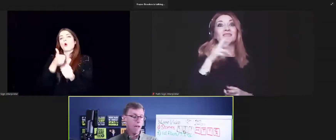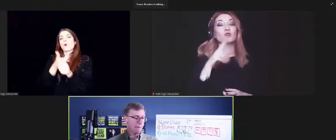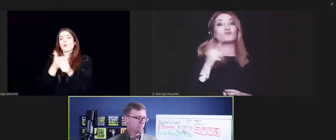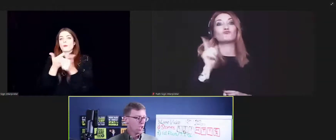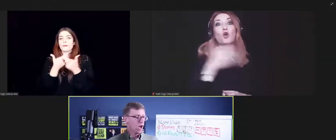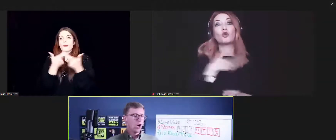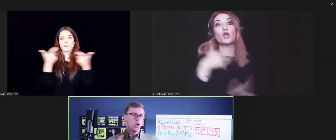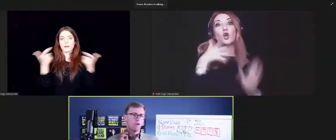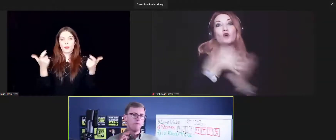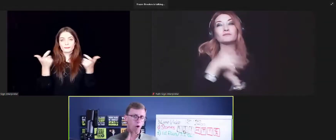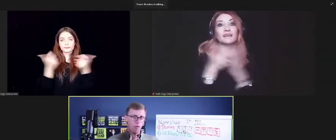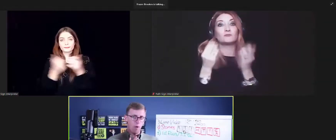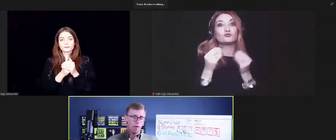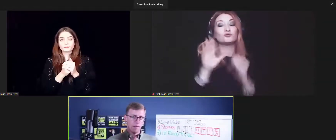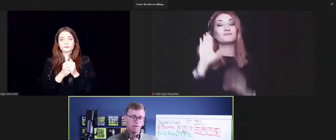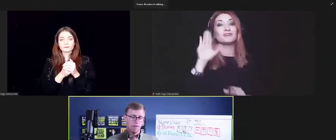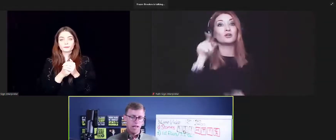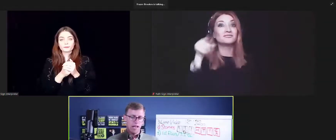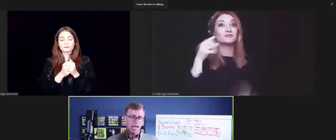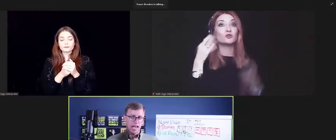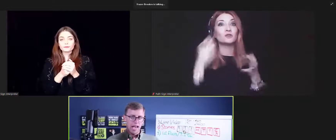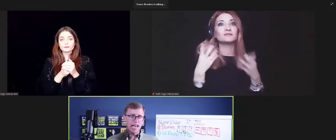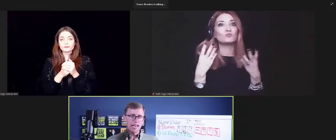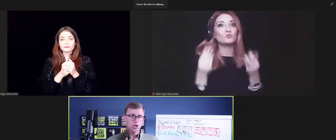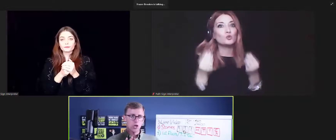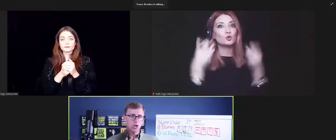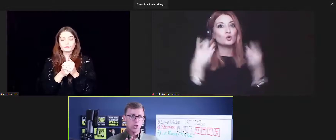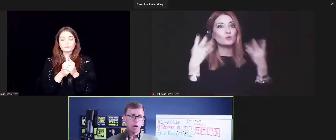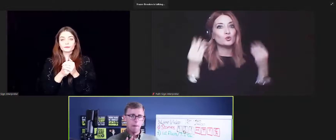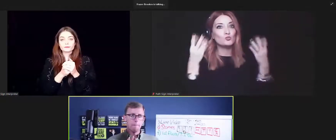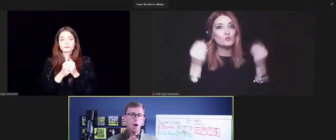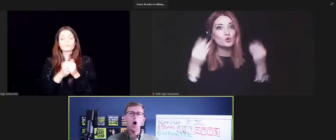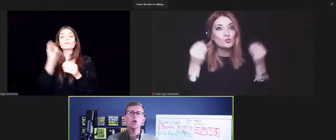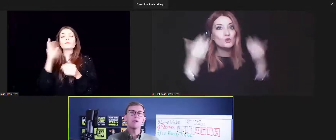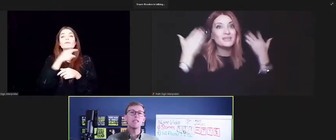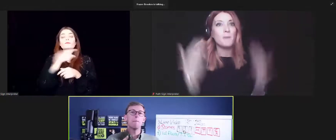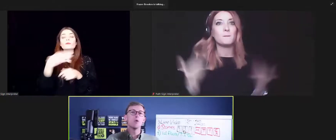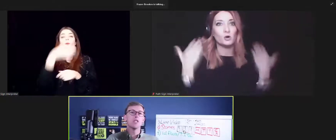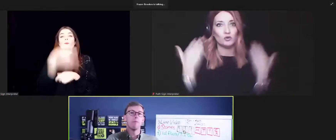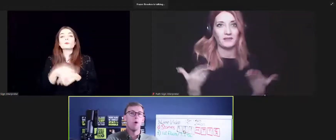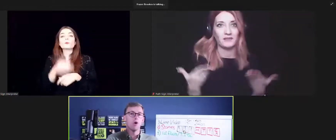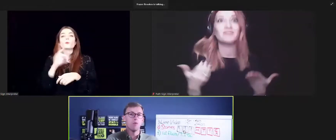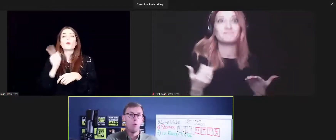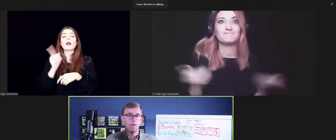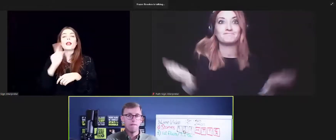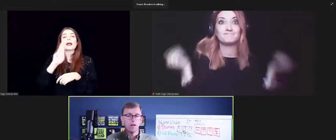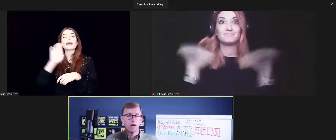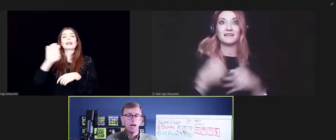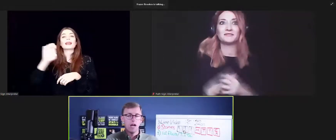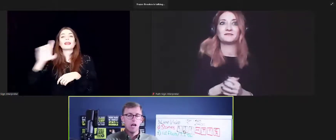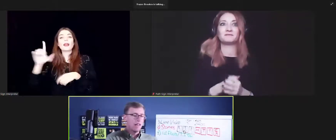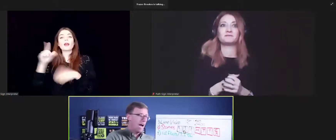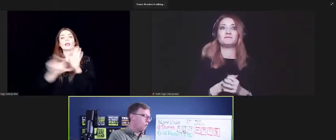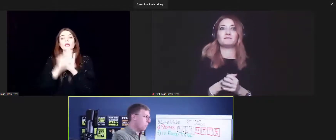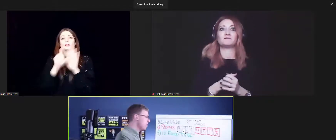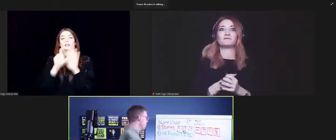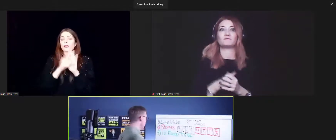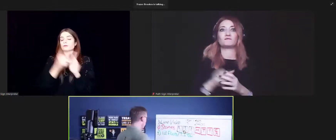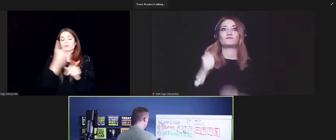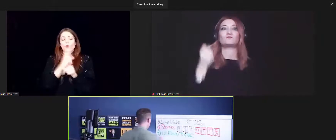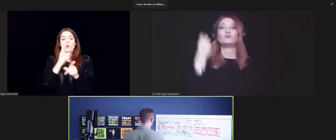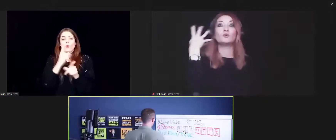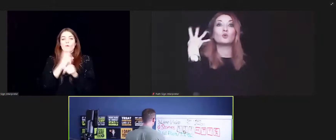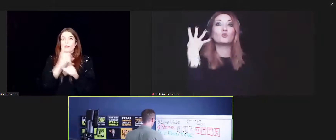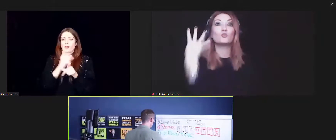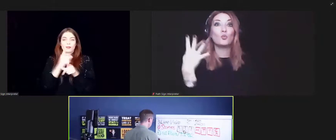it. The fourth one is possibly the most important one. Now,